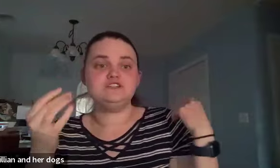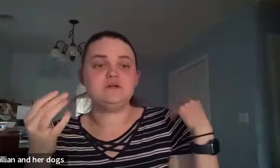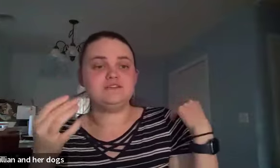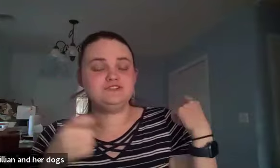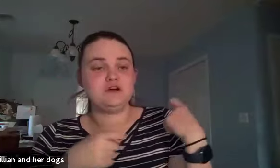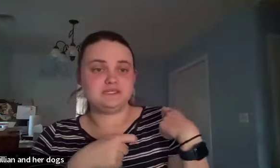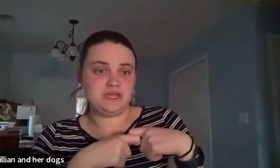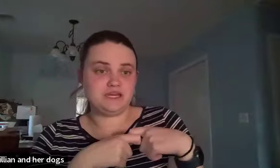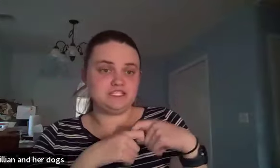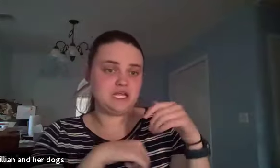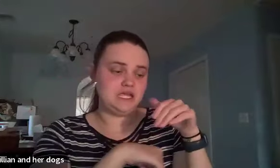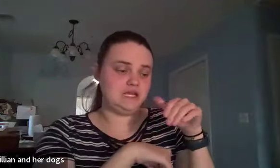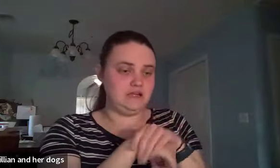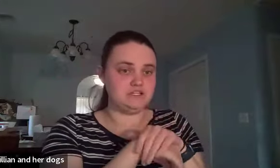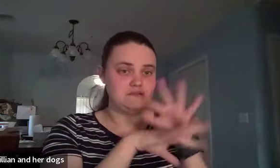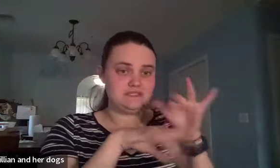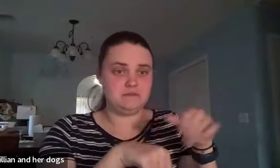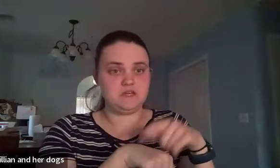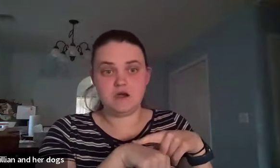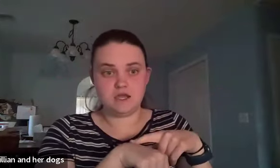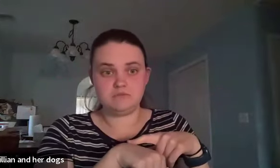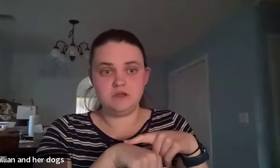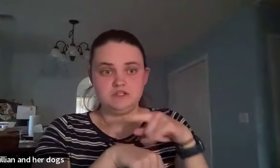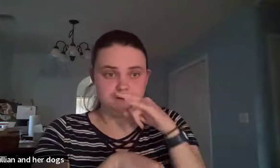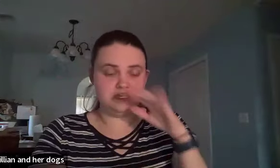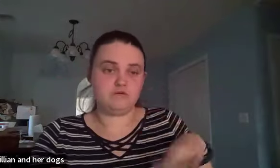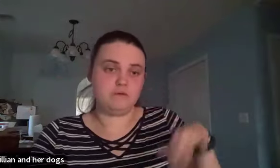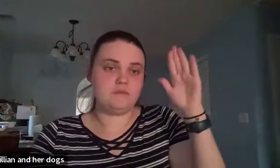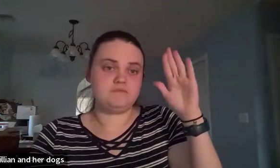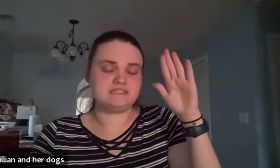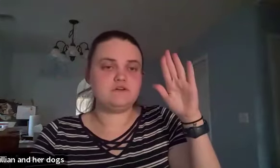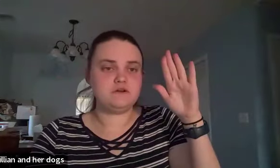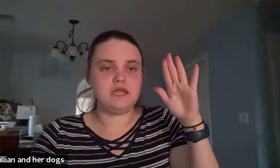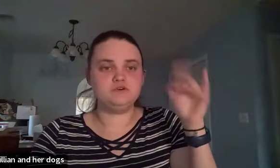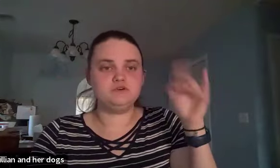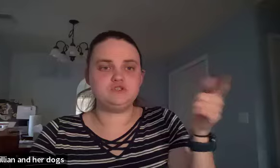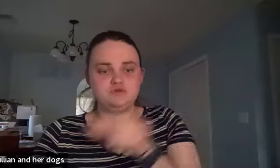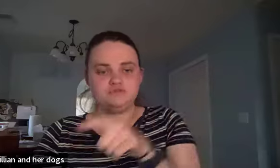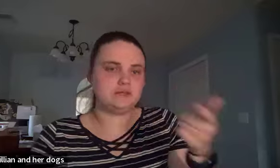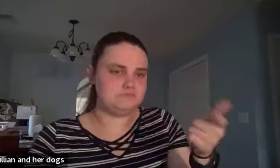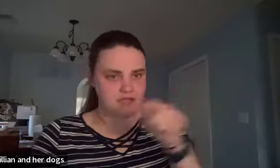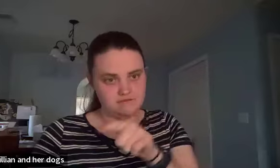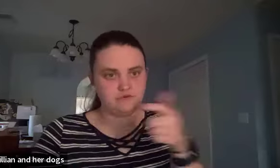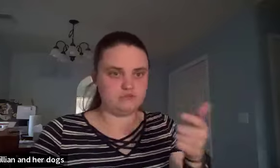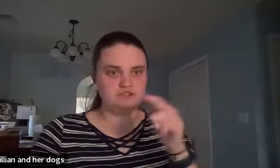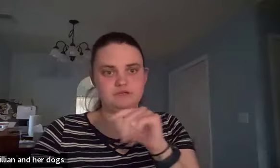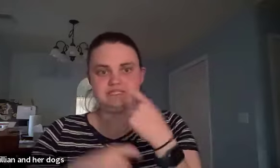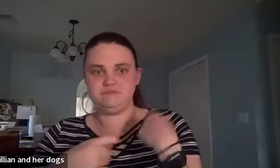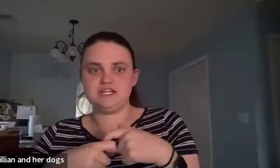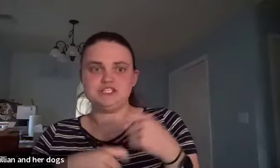So, like, if you taught Spanish and English at the same time to your kid growing up, that's how they're able to flip back and forth between Spanish